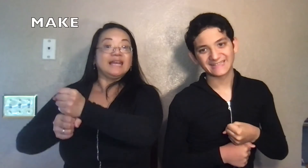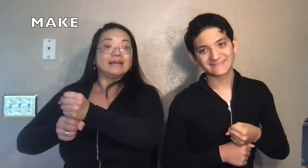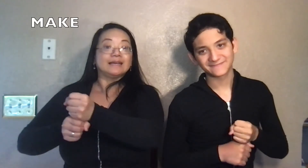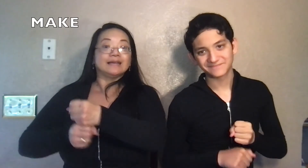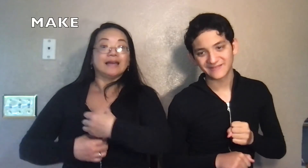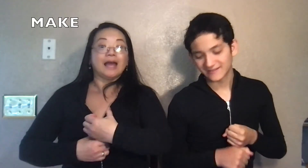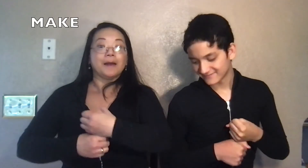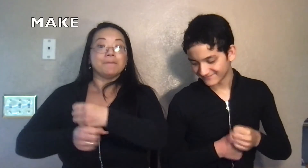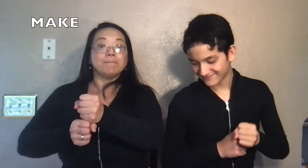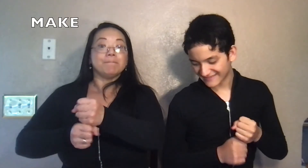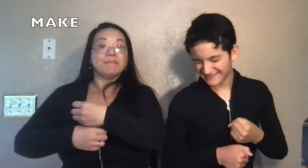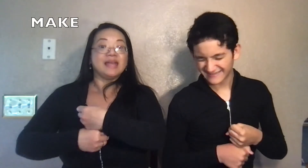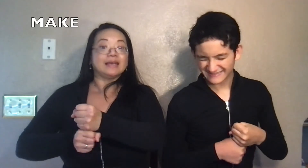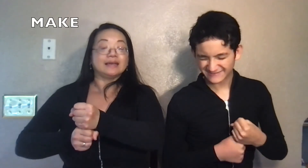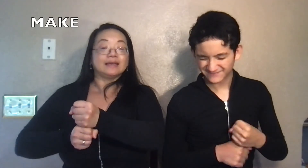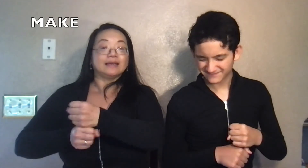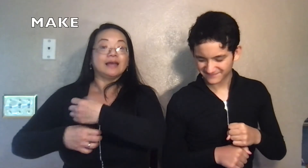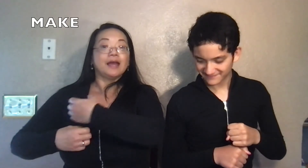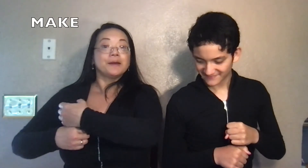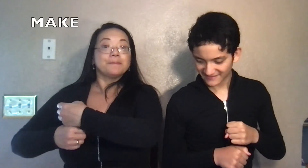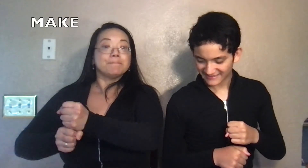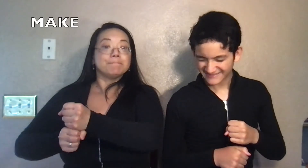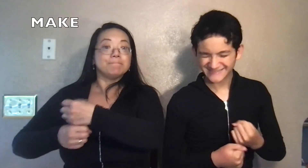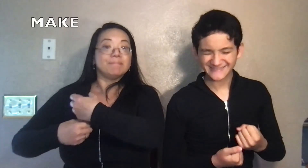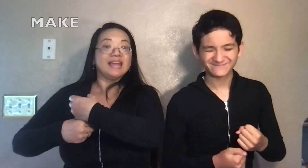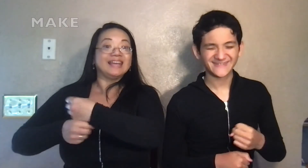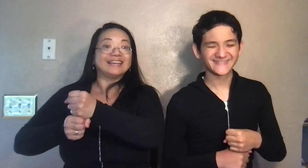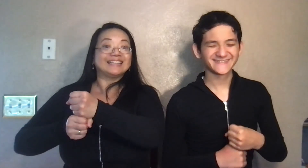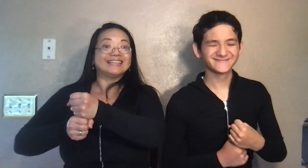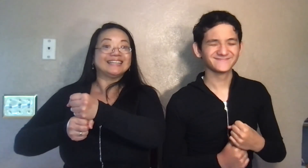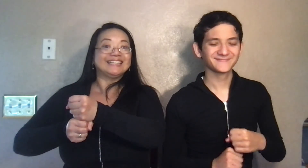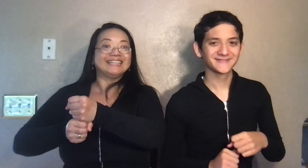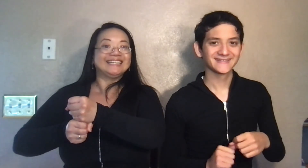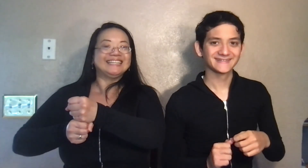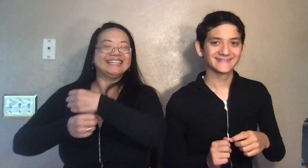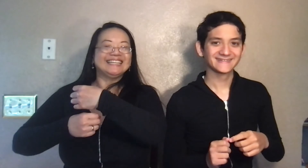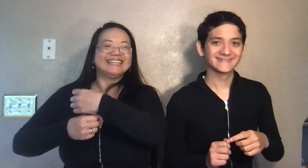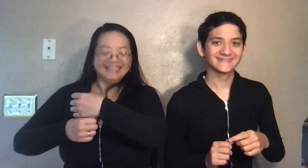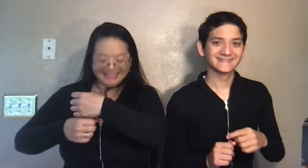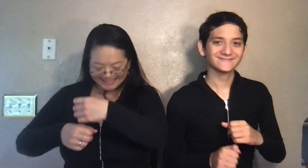Make. Make. Make.